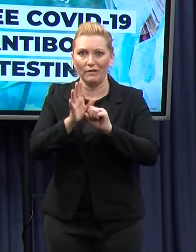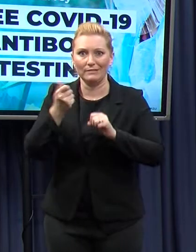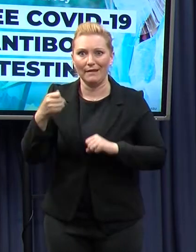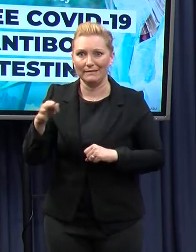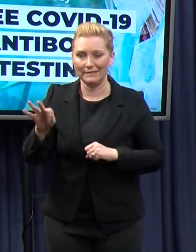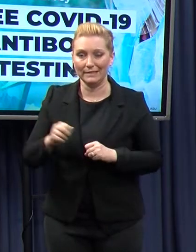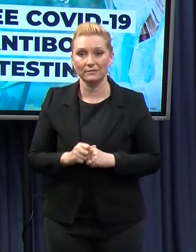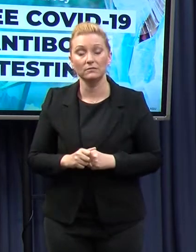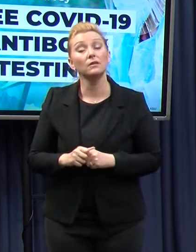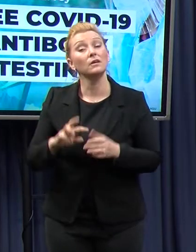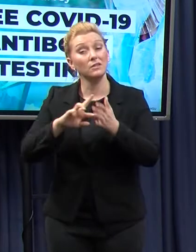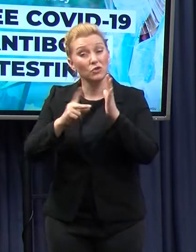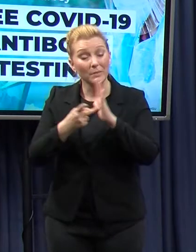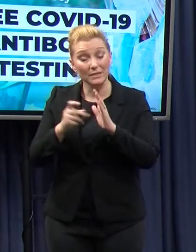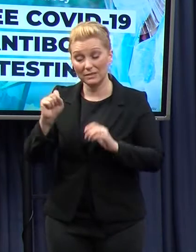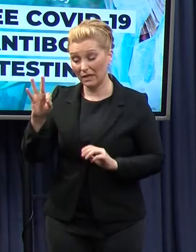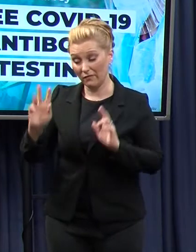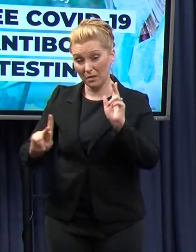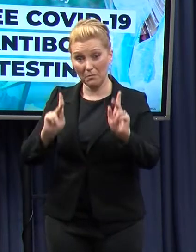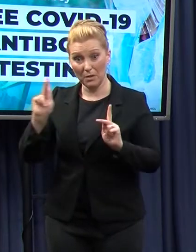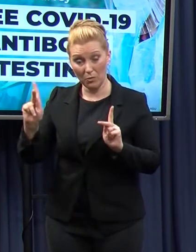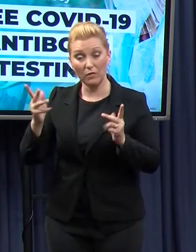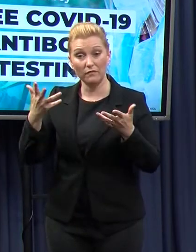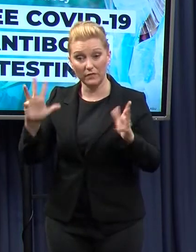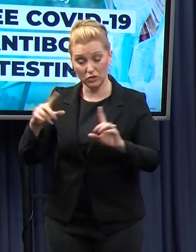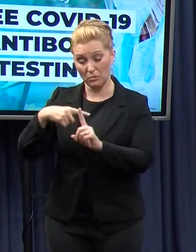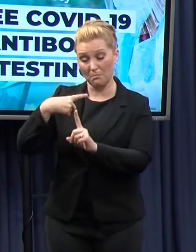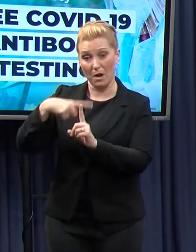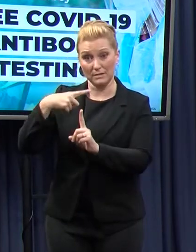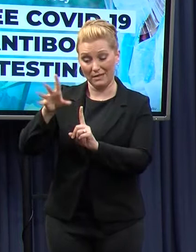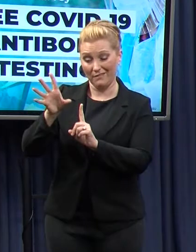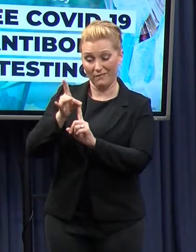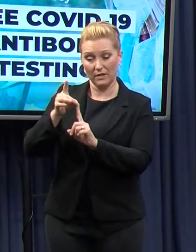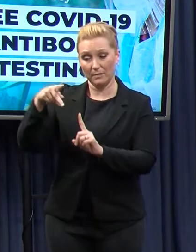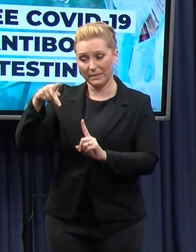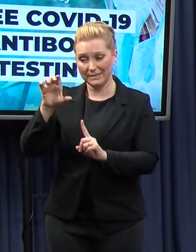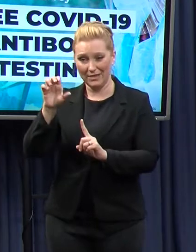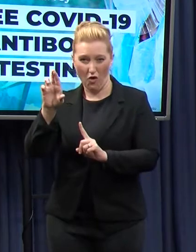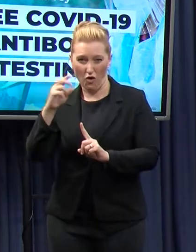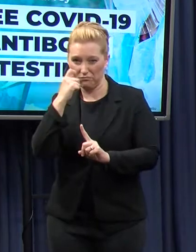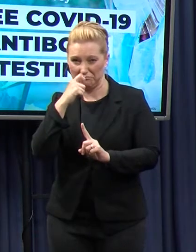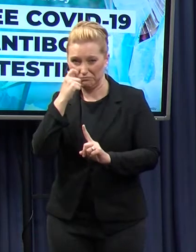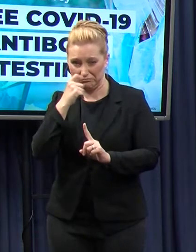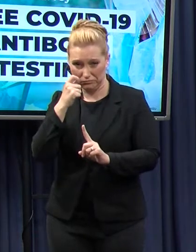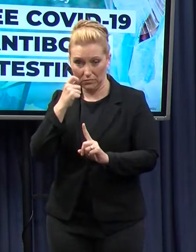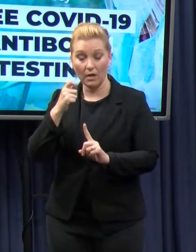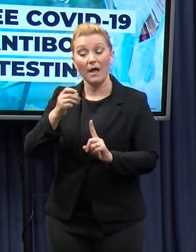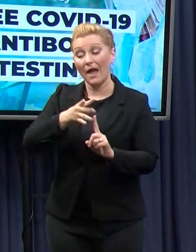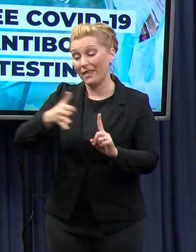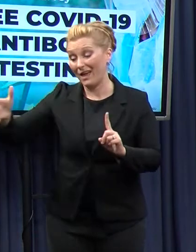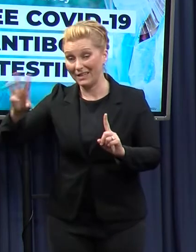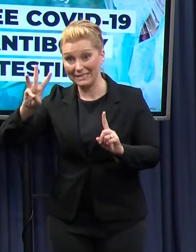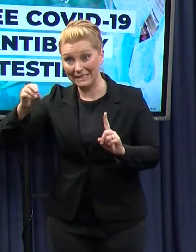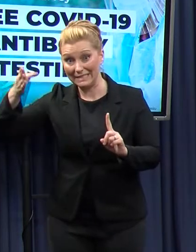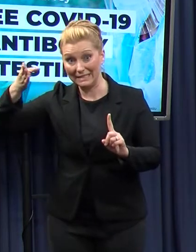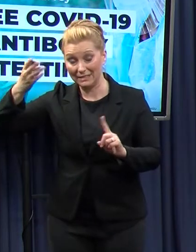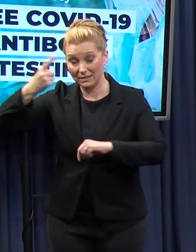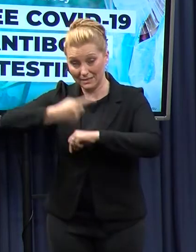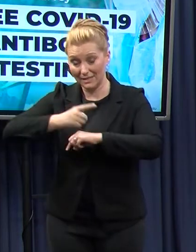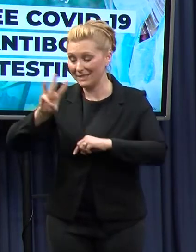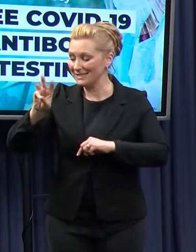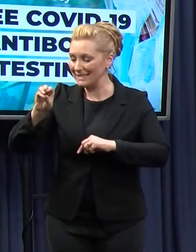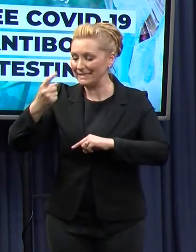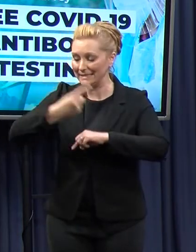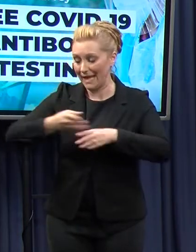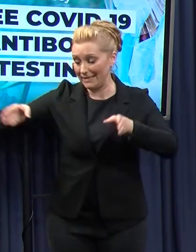with a COVID-19 positive PCR test who die within 60 days are considered COVID-associated deaths in